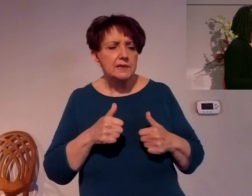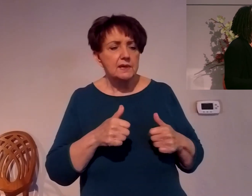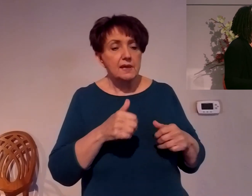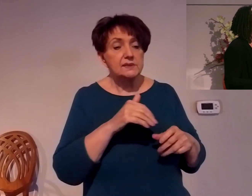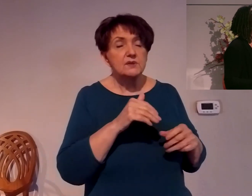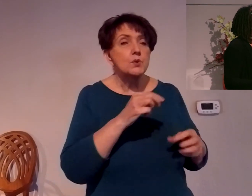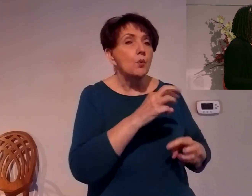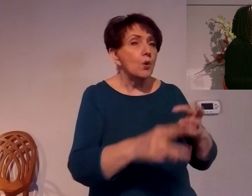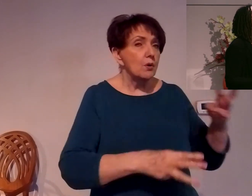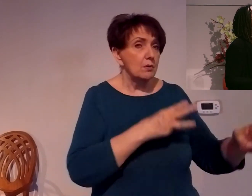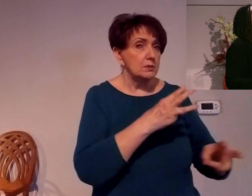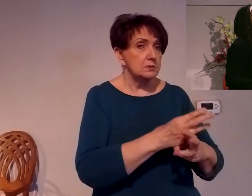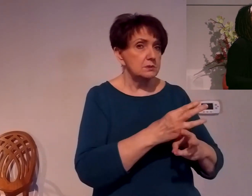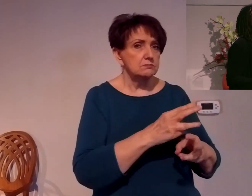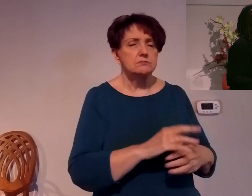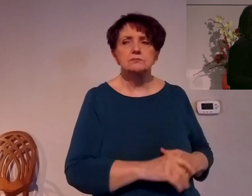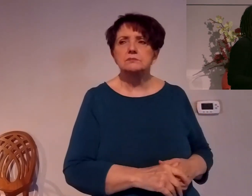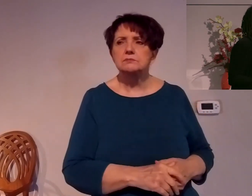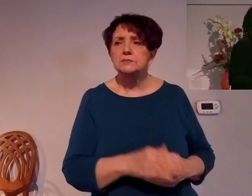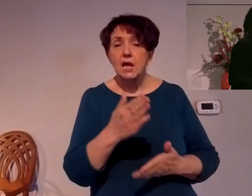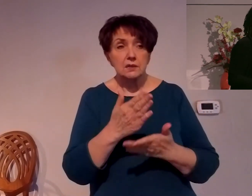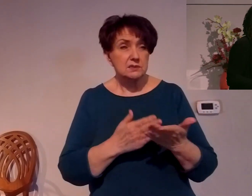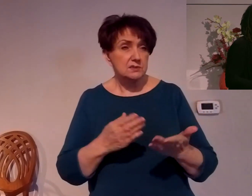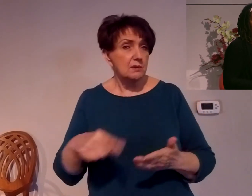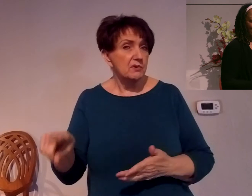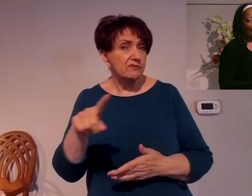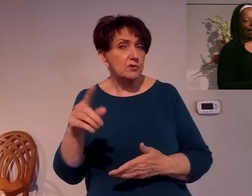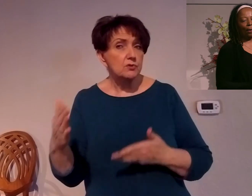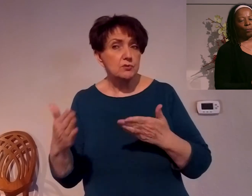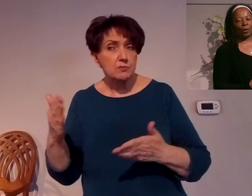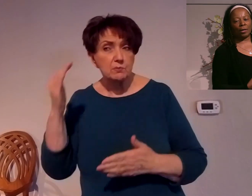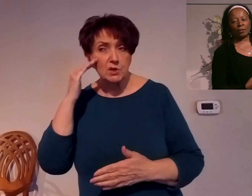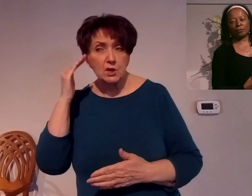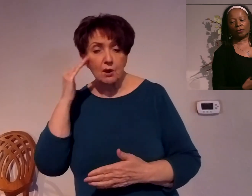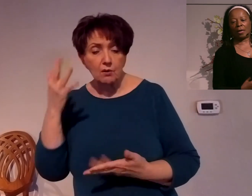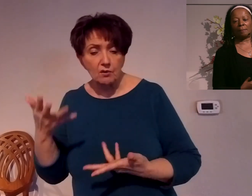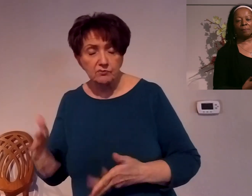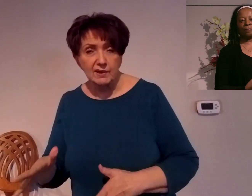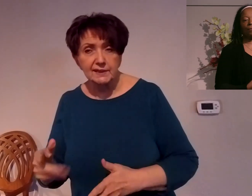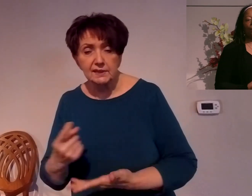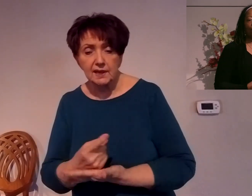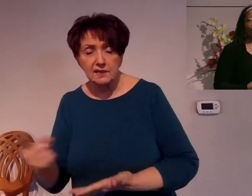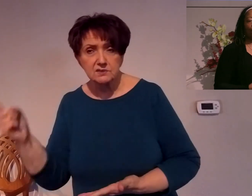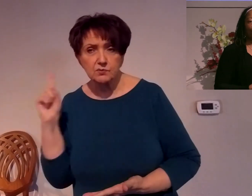world? Some of you know that last week I was